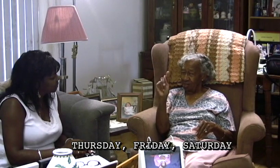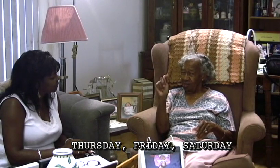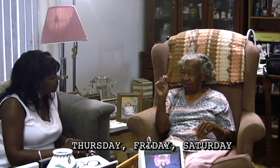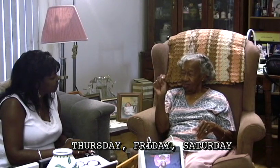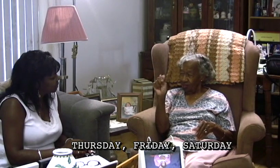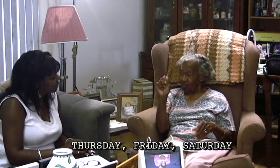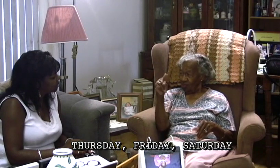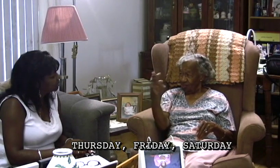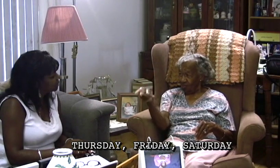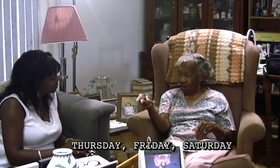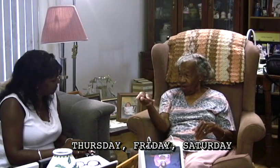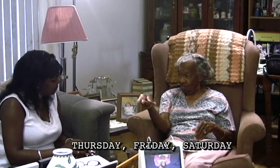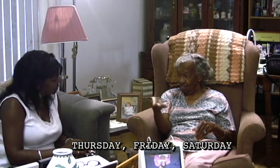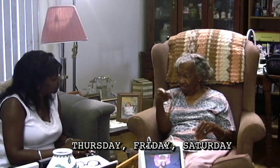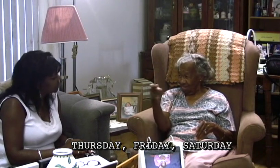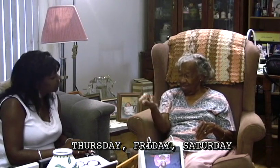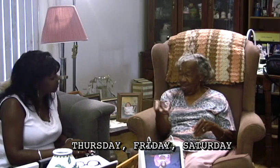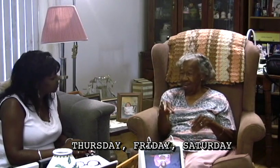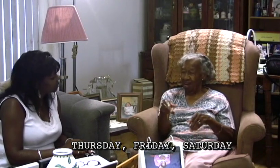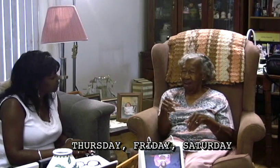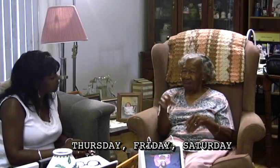Thursday, Mm-hmm. Friday,